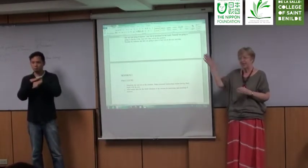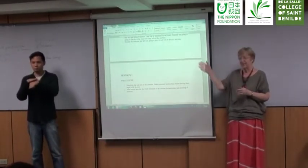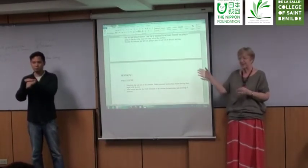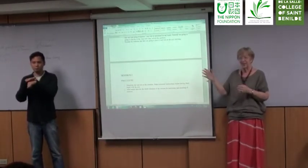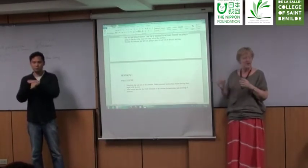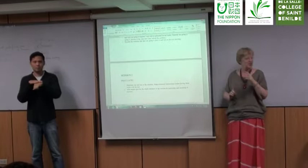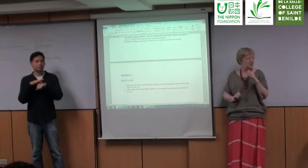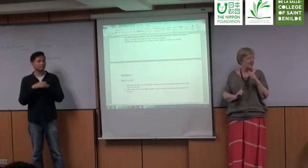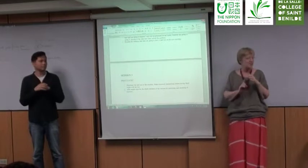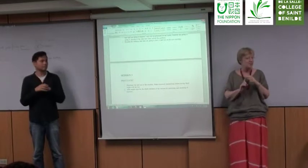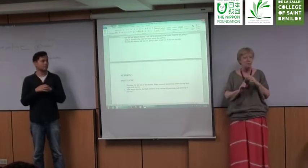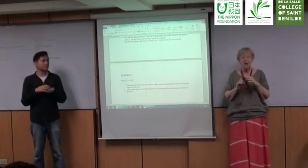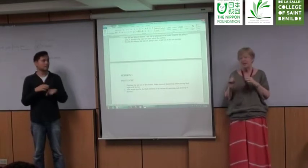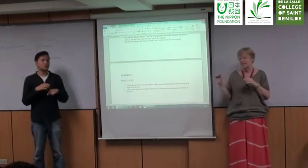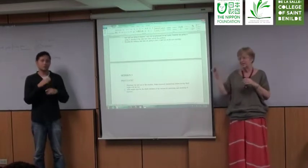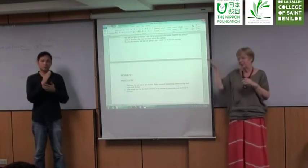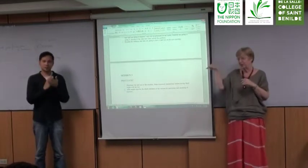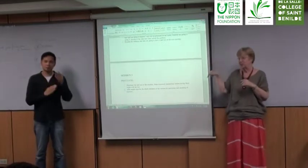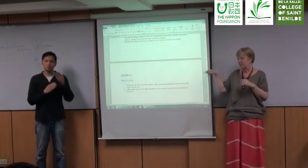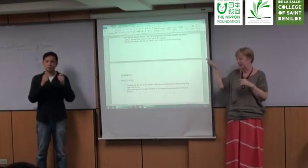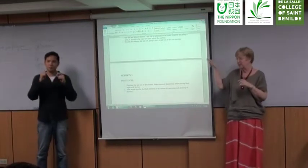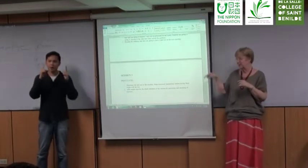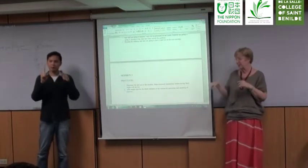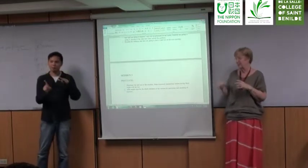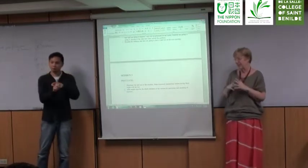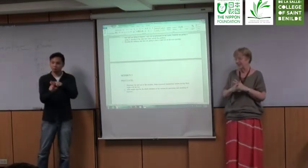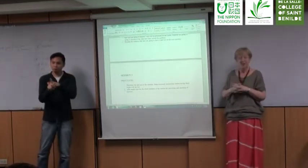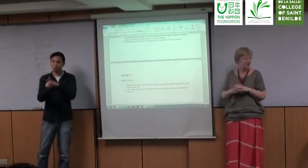But she hasn't done it. She's got some surprises there to